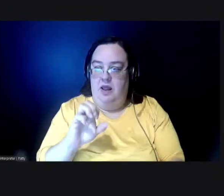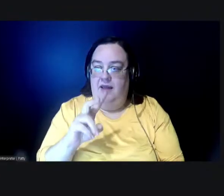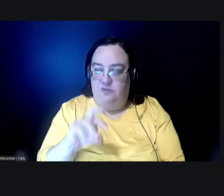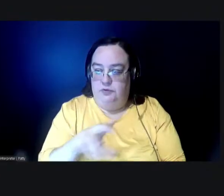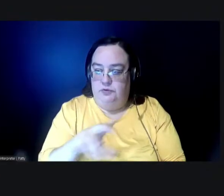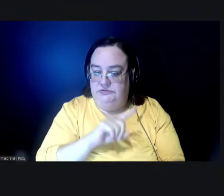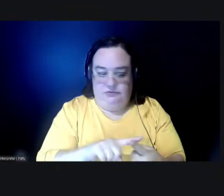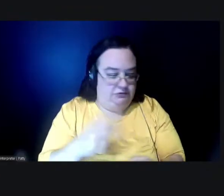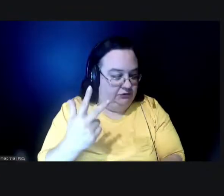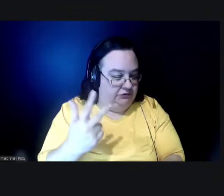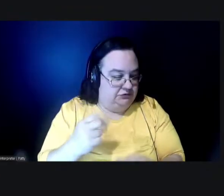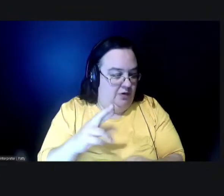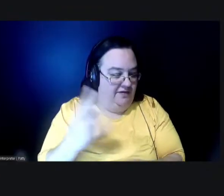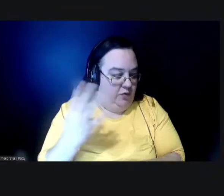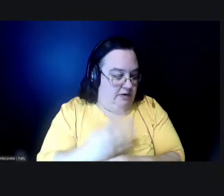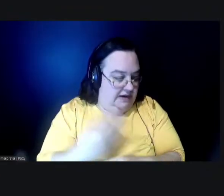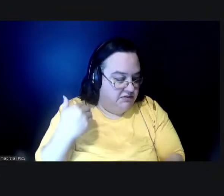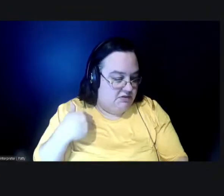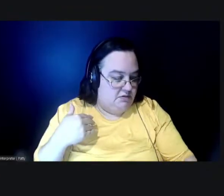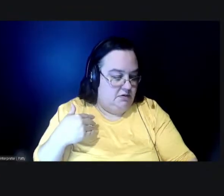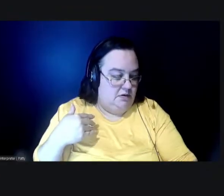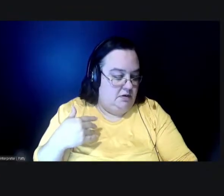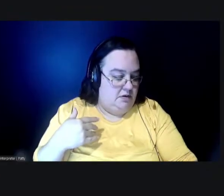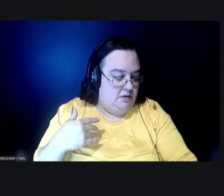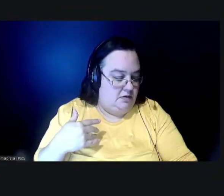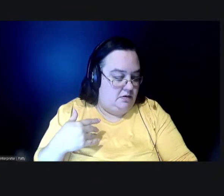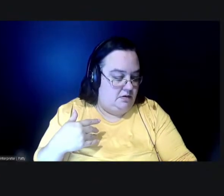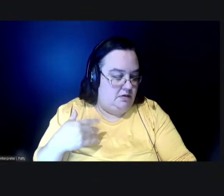4 days ago. I agree that it's not